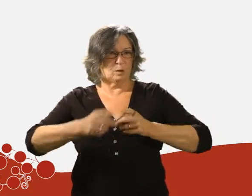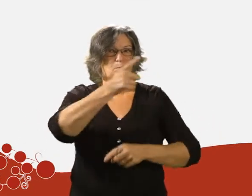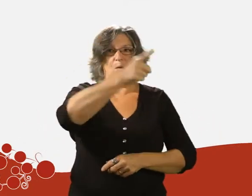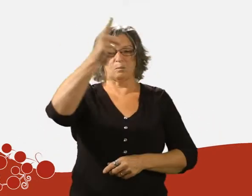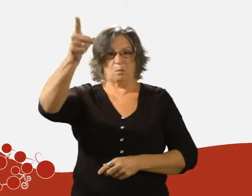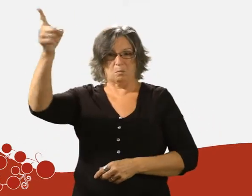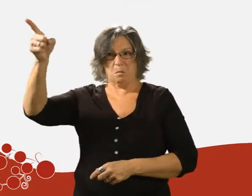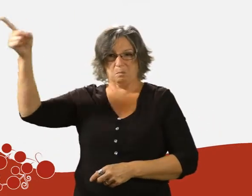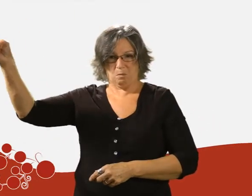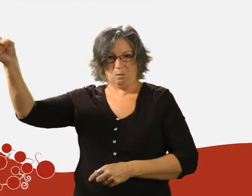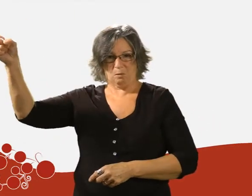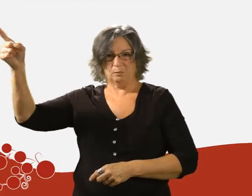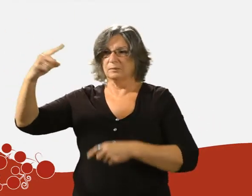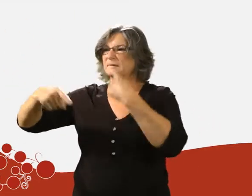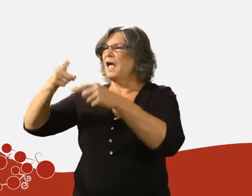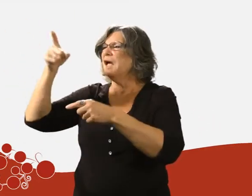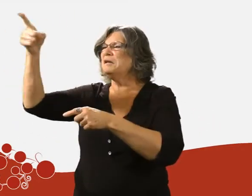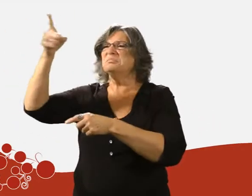Instead, use gestures or point to objects in your environment.